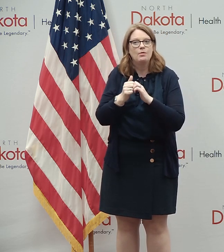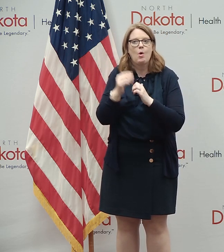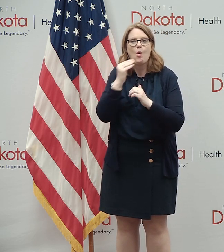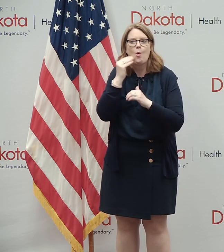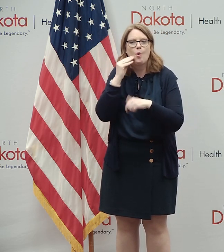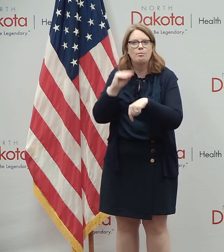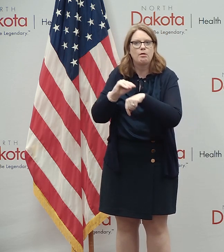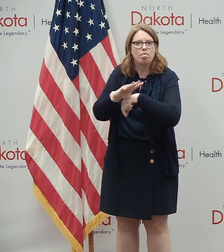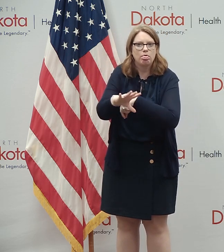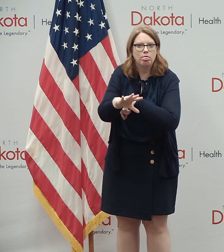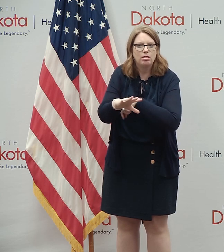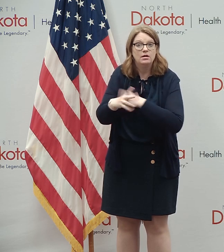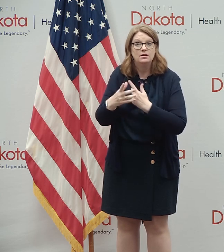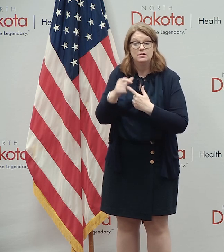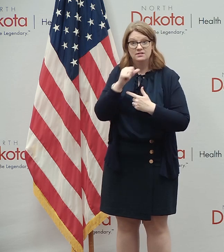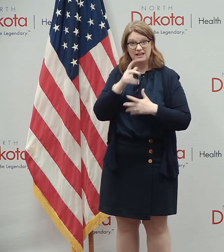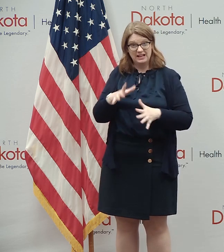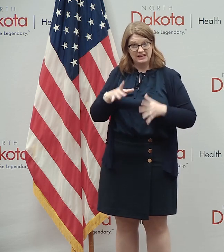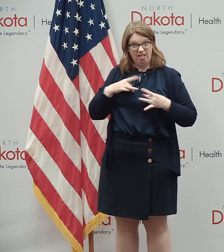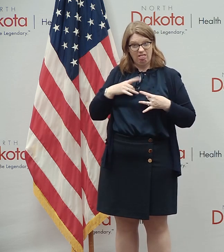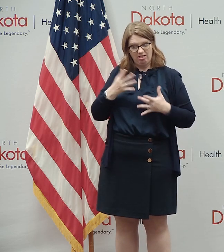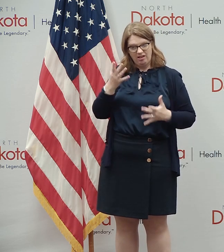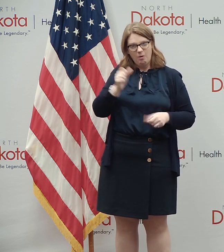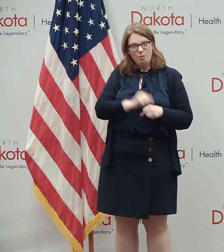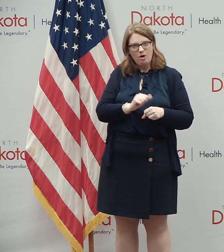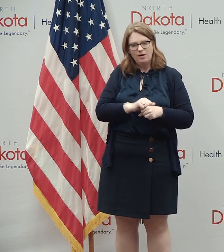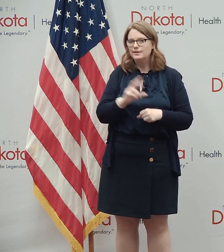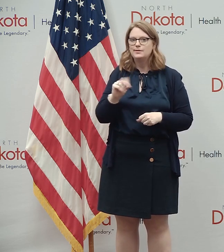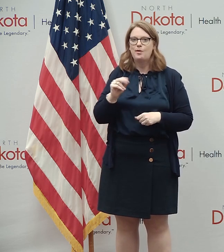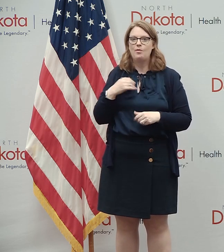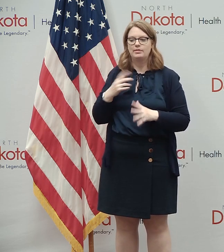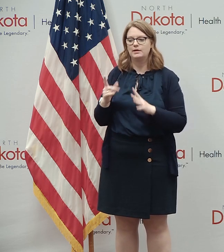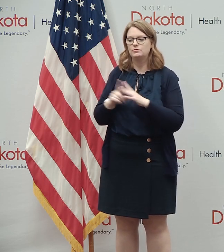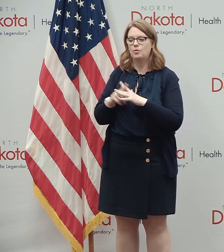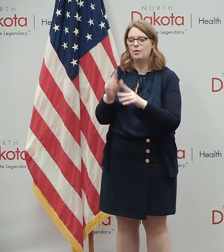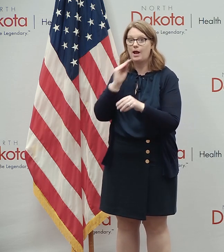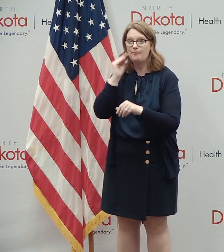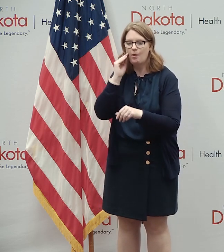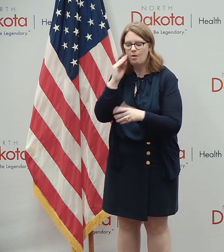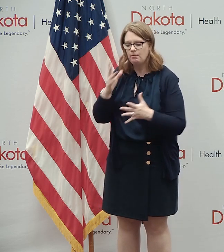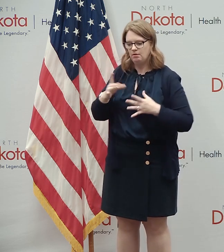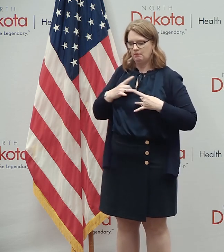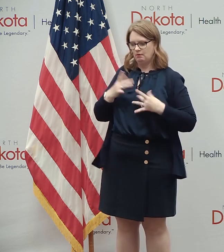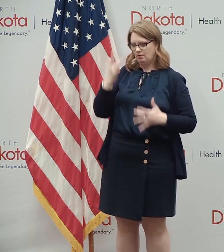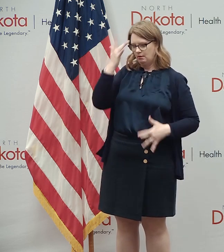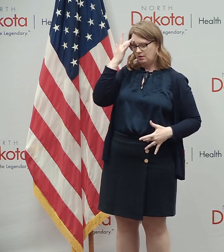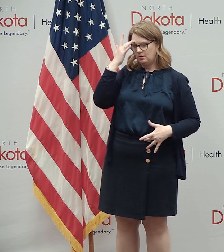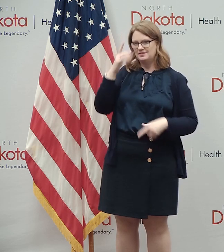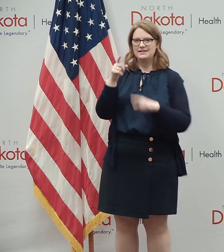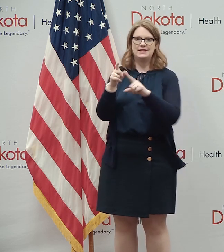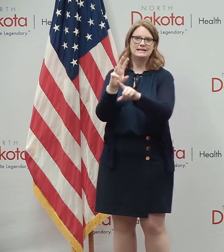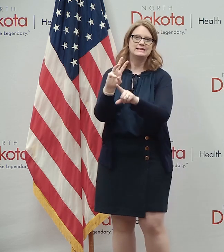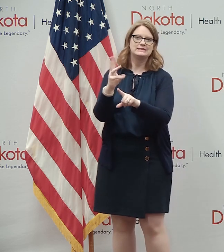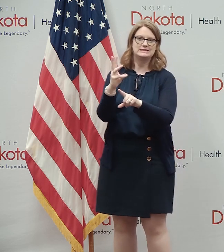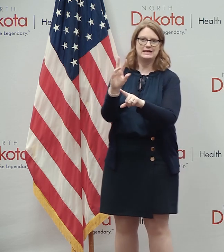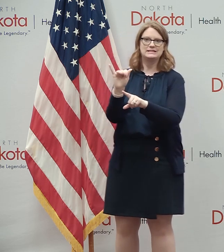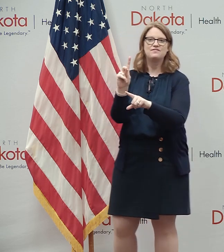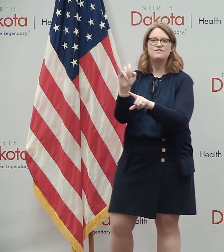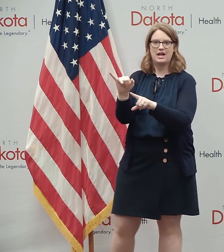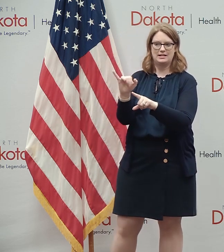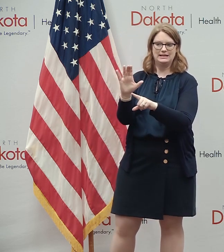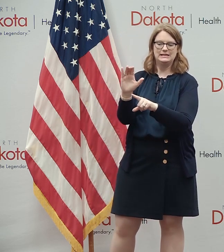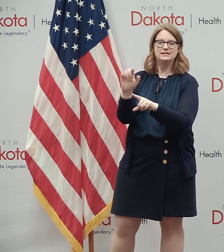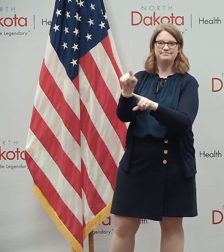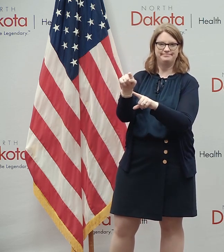through, they didn't get it at work, but they got it at home. This led to 6 Valley Senior Living residents who were